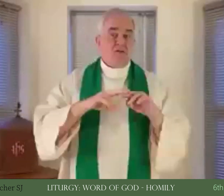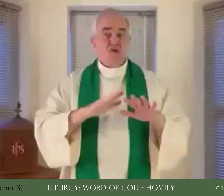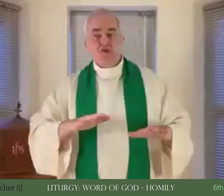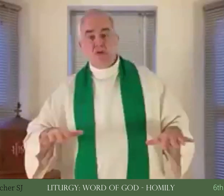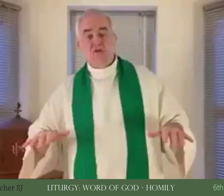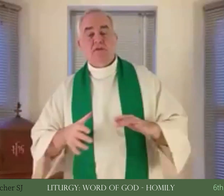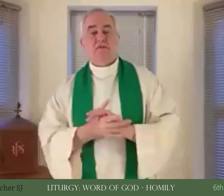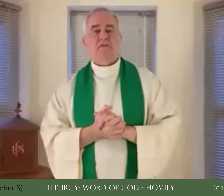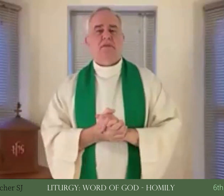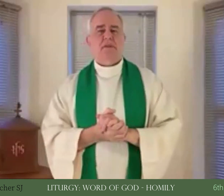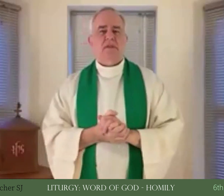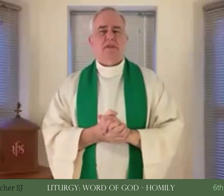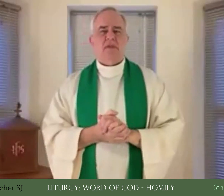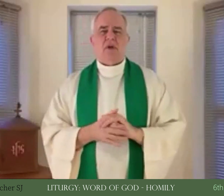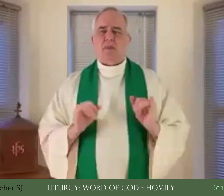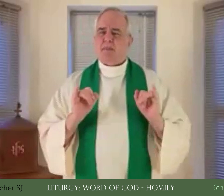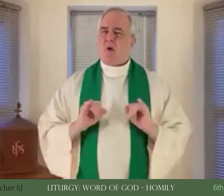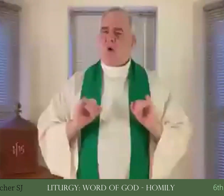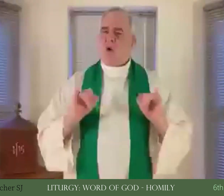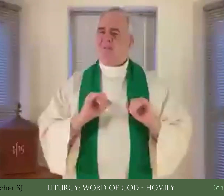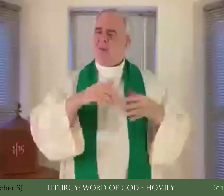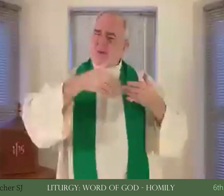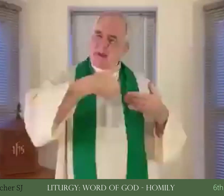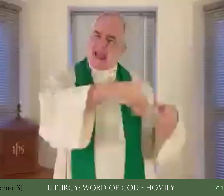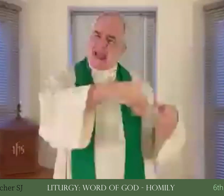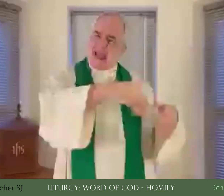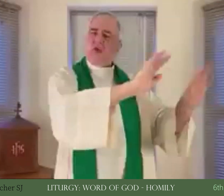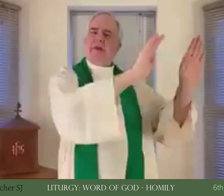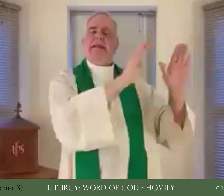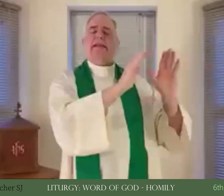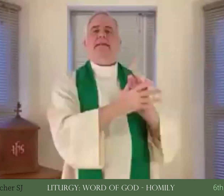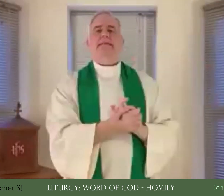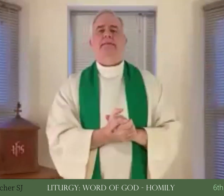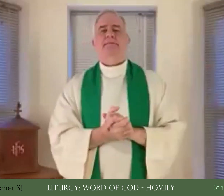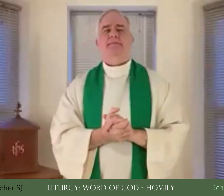parents, children. It's been awful to be excluded.